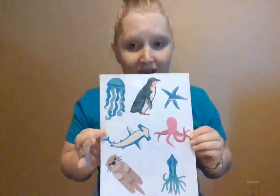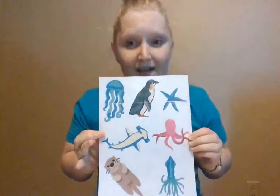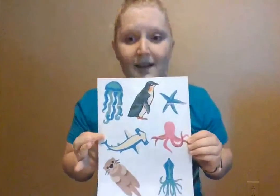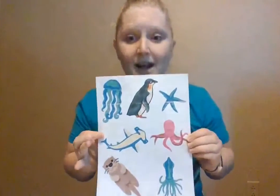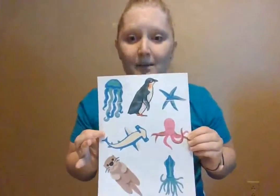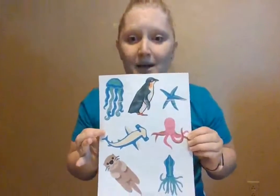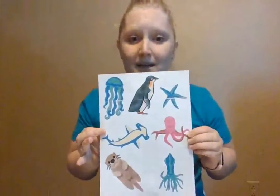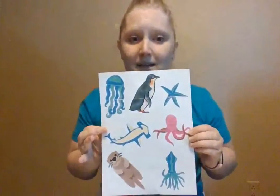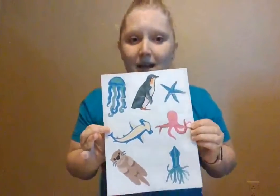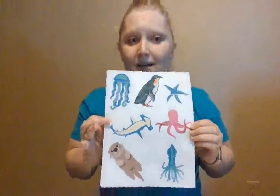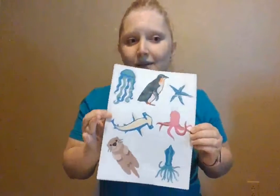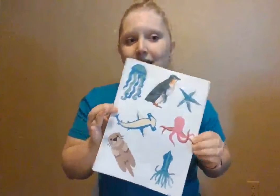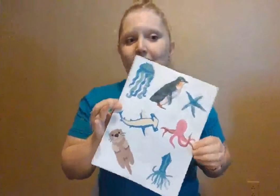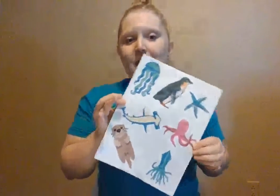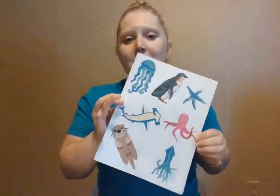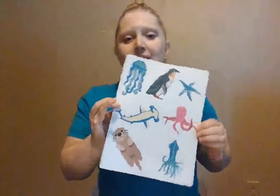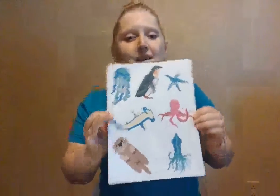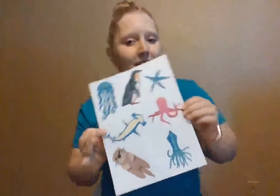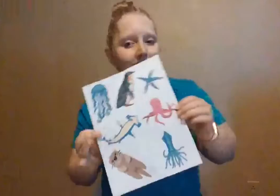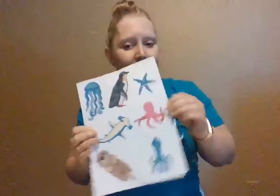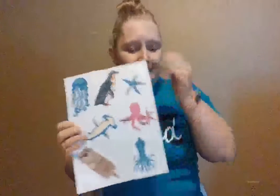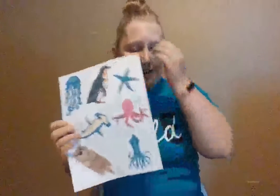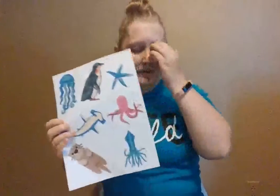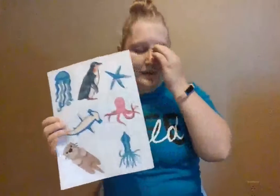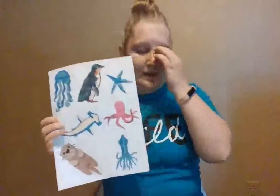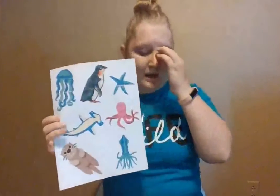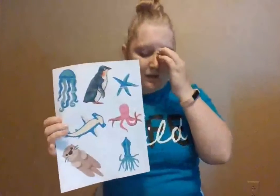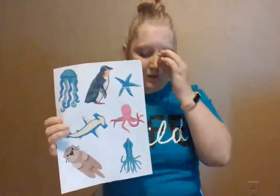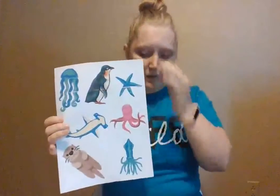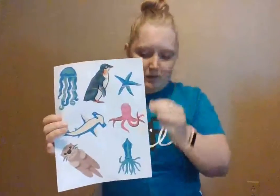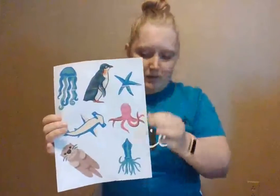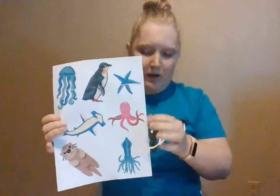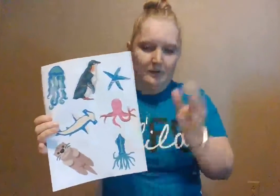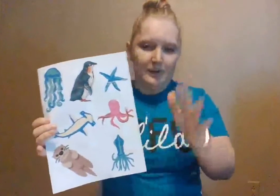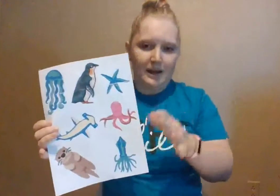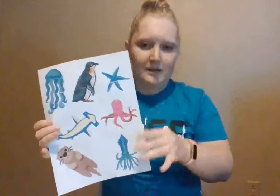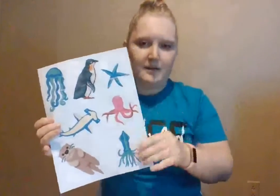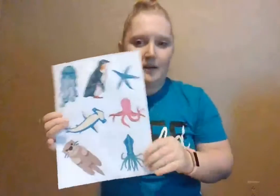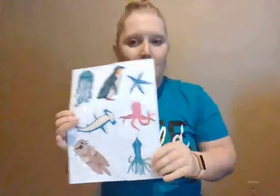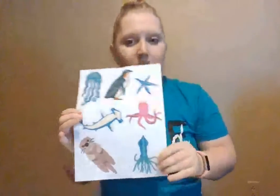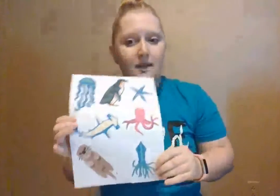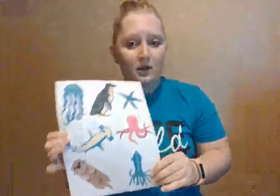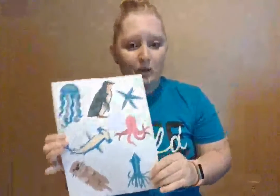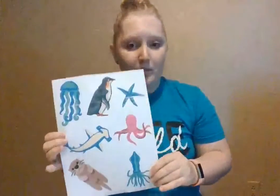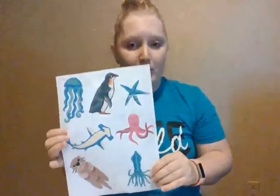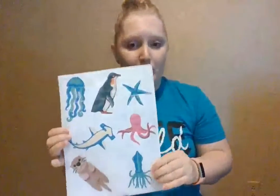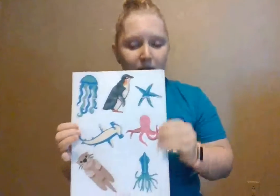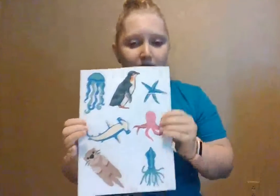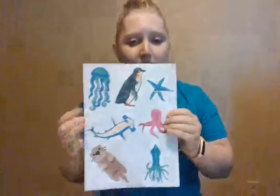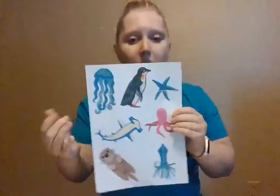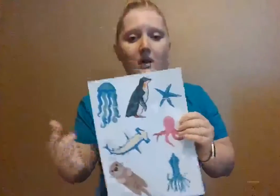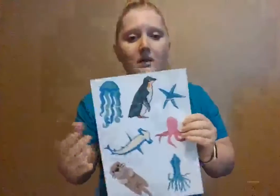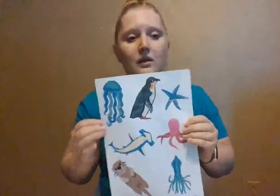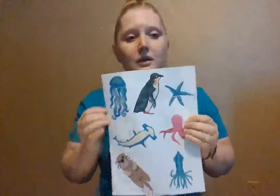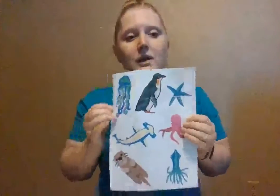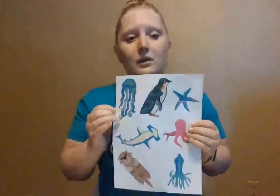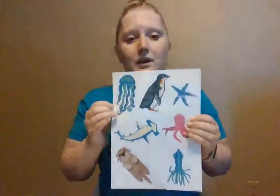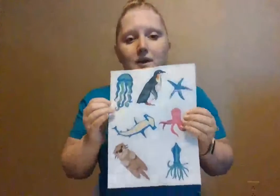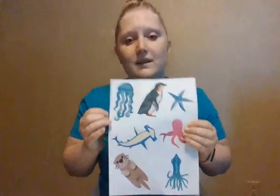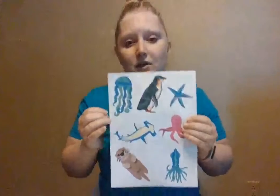in the comments of today's video, or of today's schedule post. So if you go to the schedule